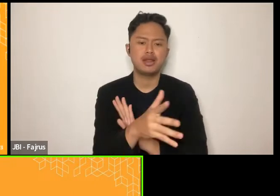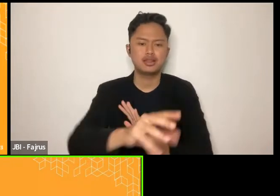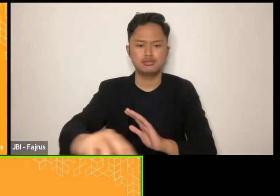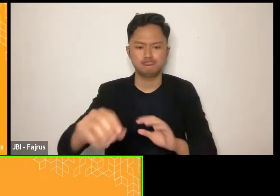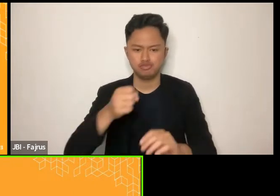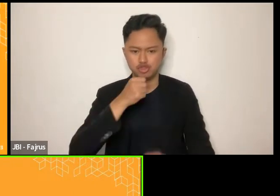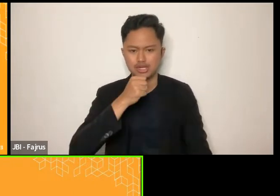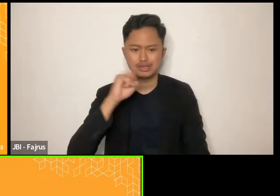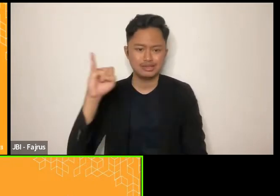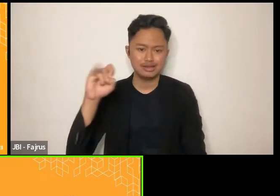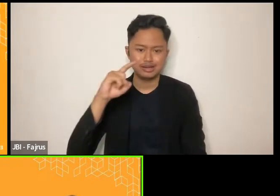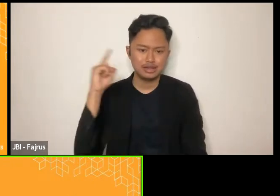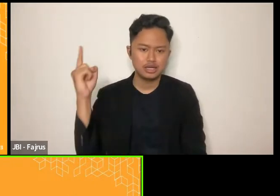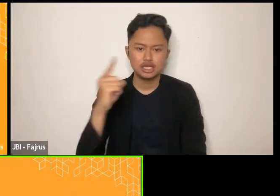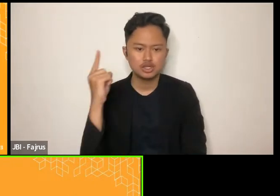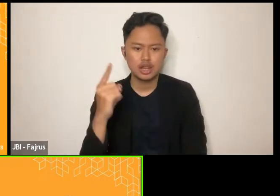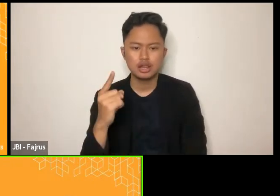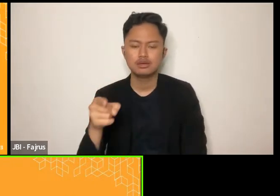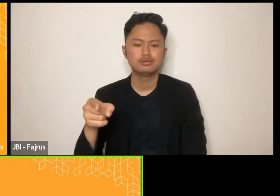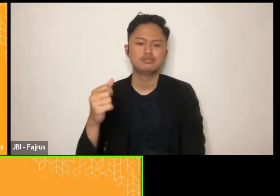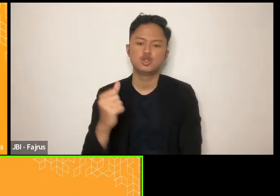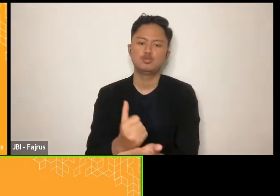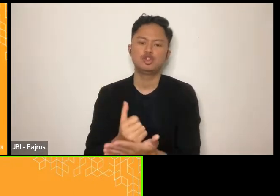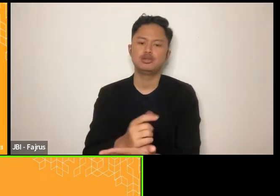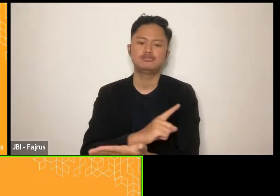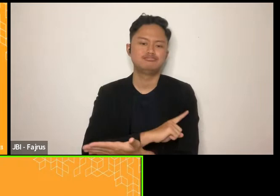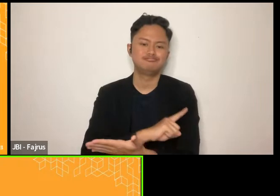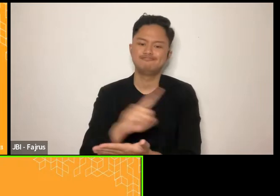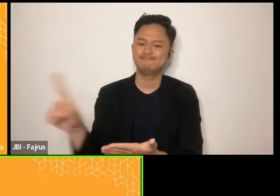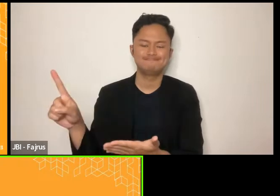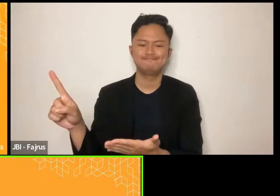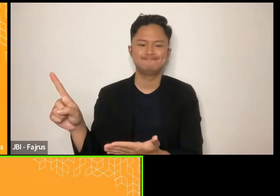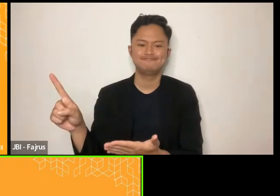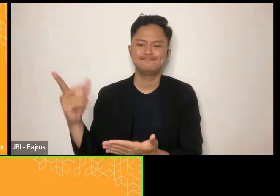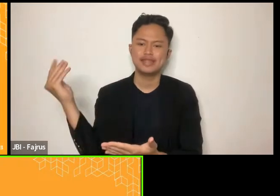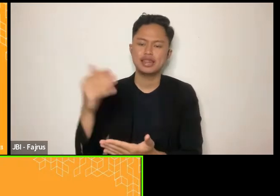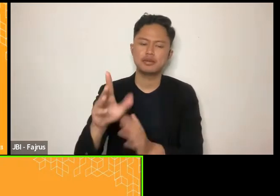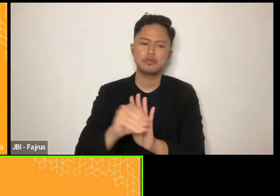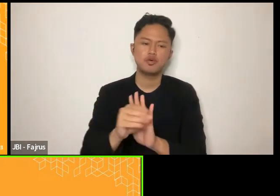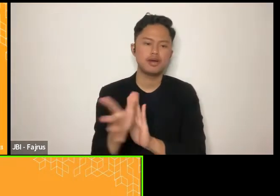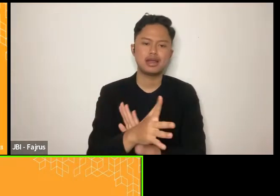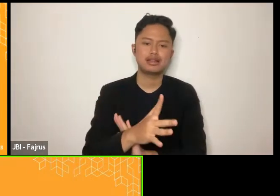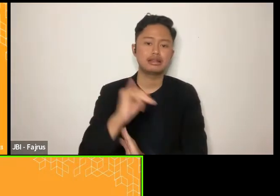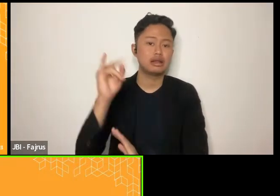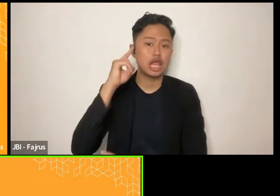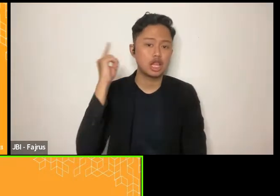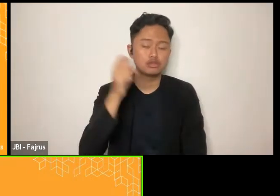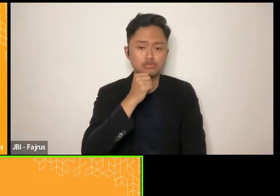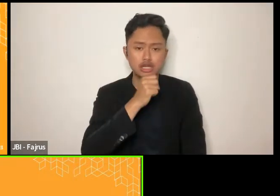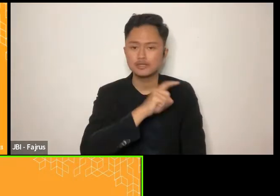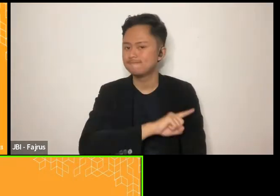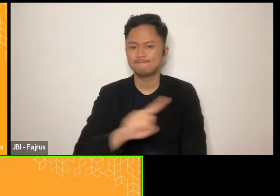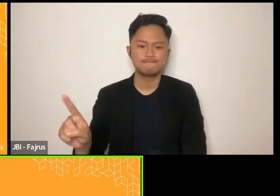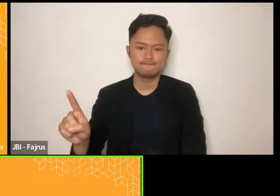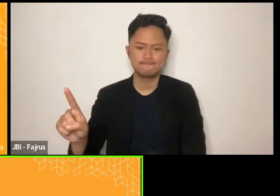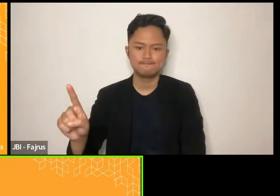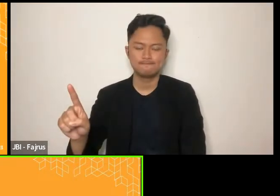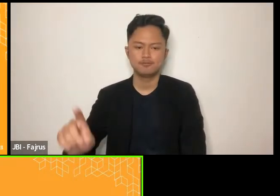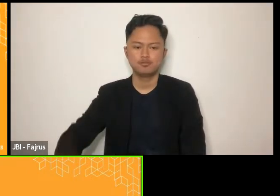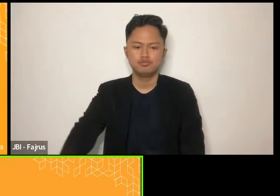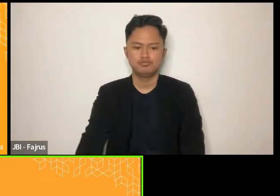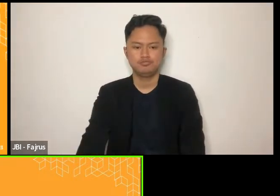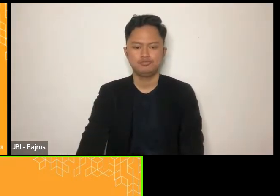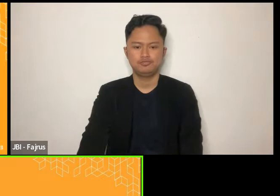journalists are banned to enter West Papua. So we want